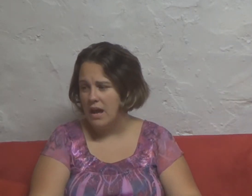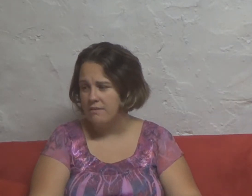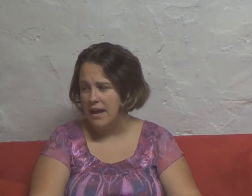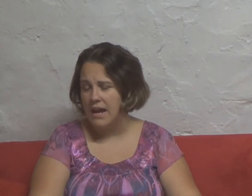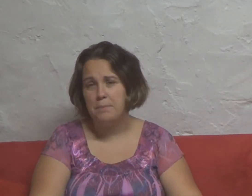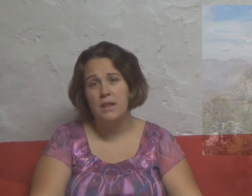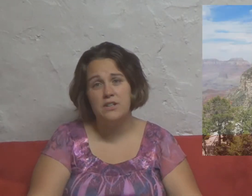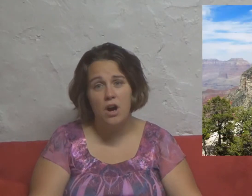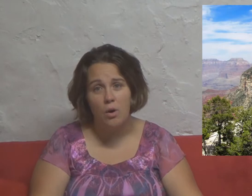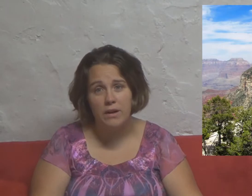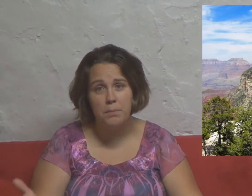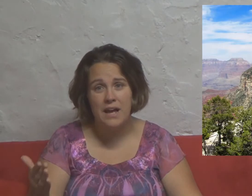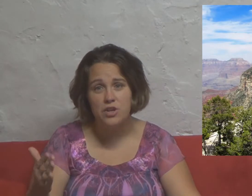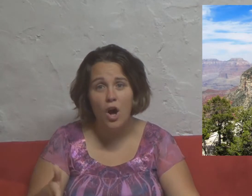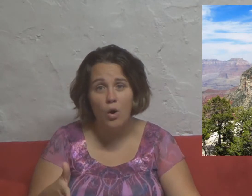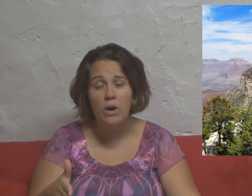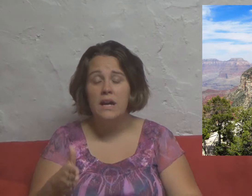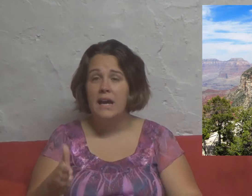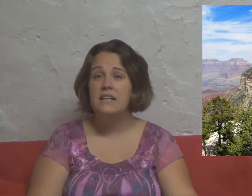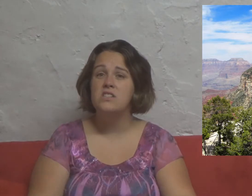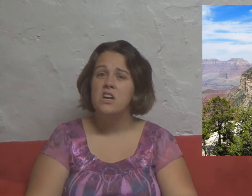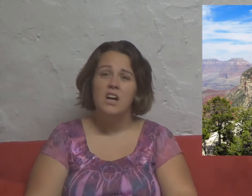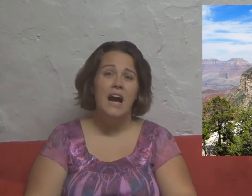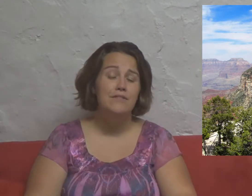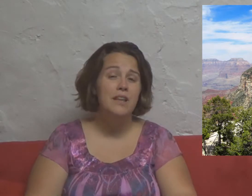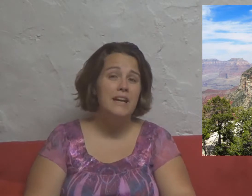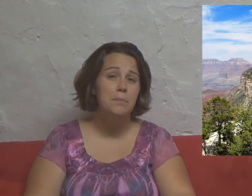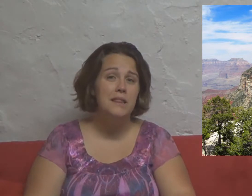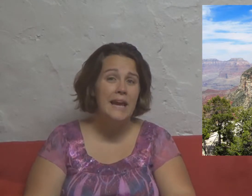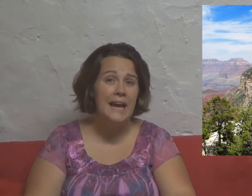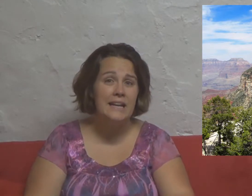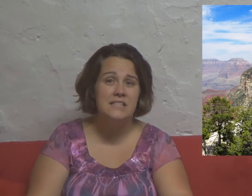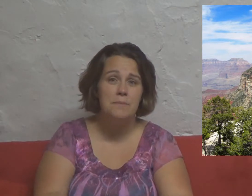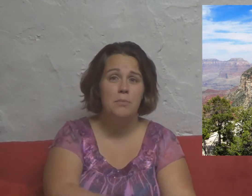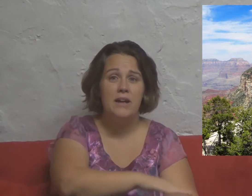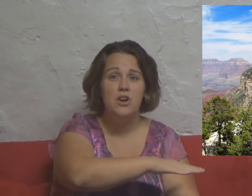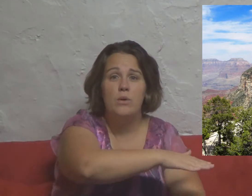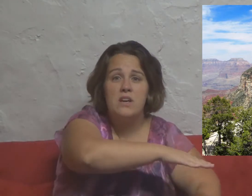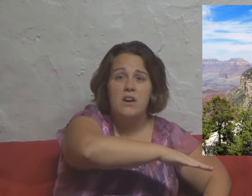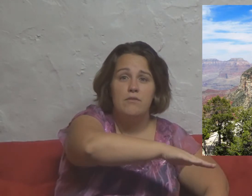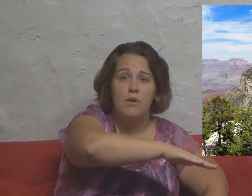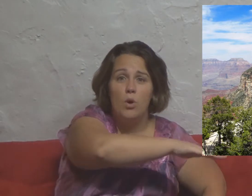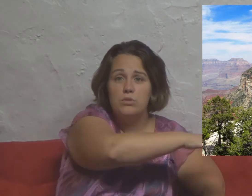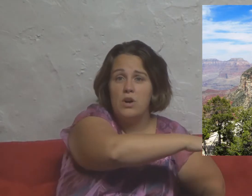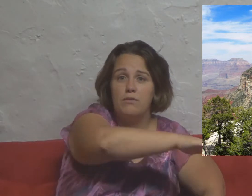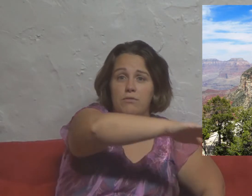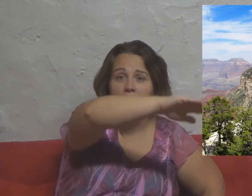have a plateau, and a plateau is kind of like a plain, except that a plateau goes